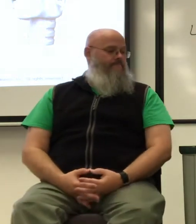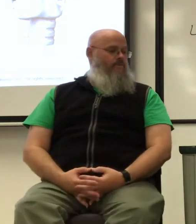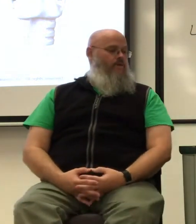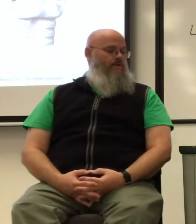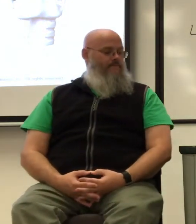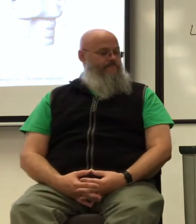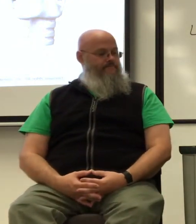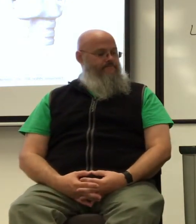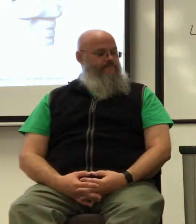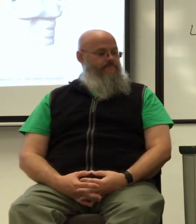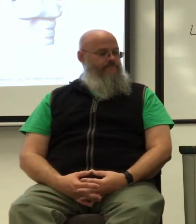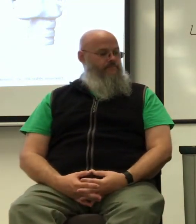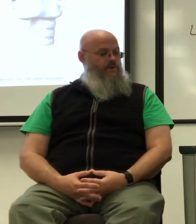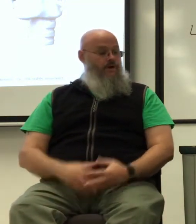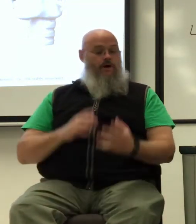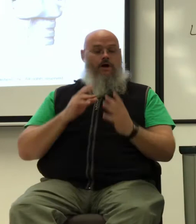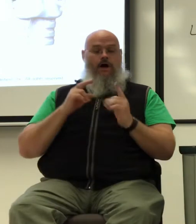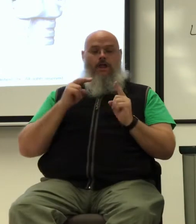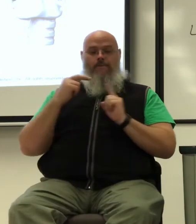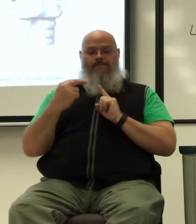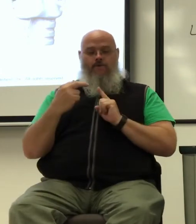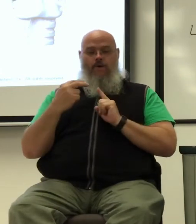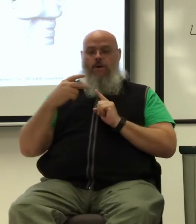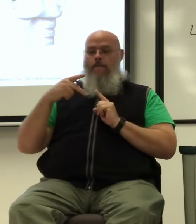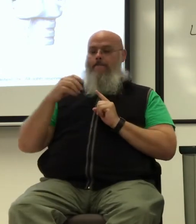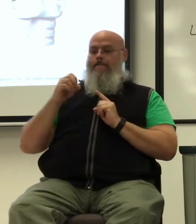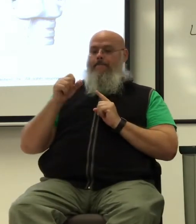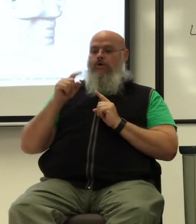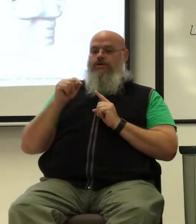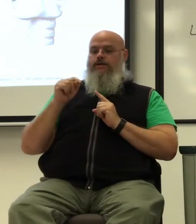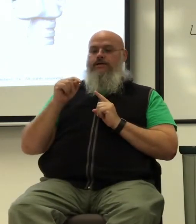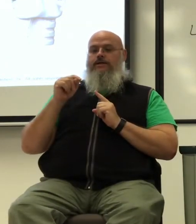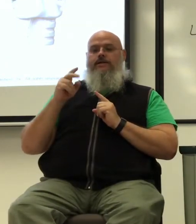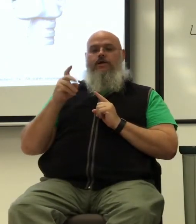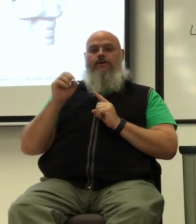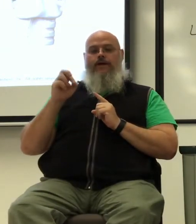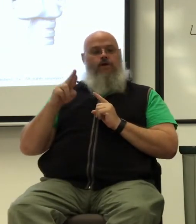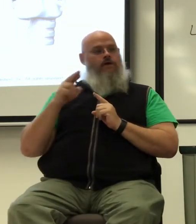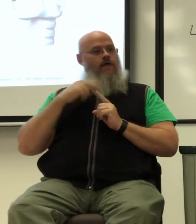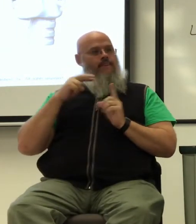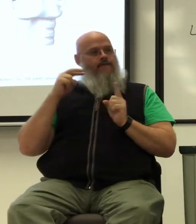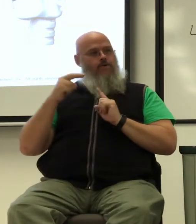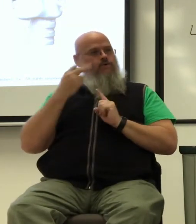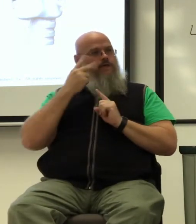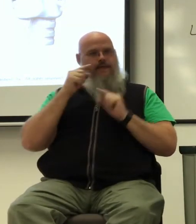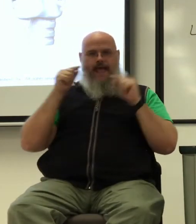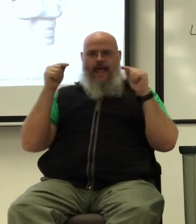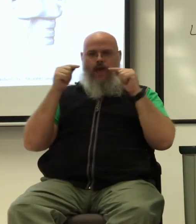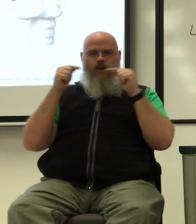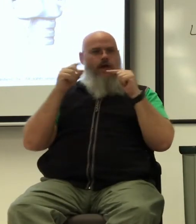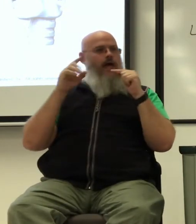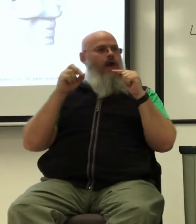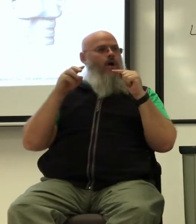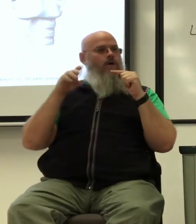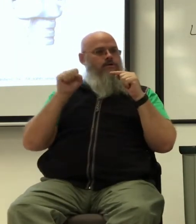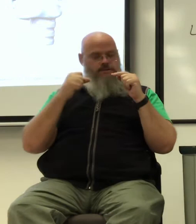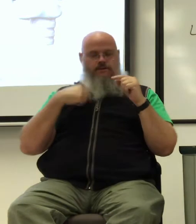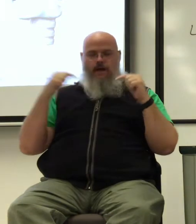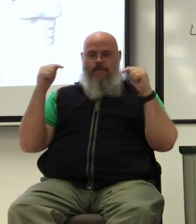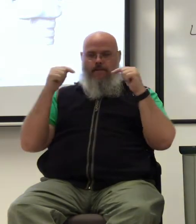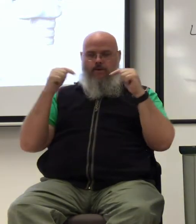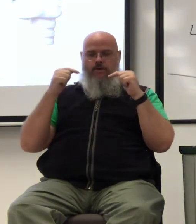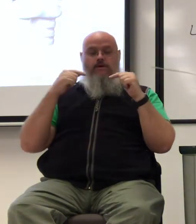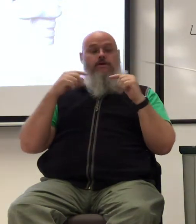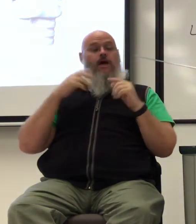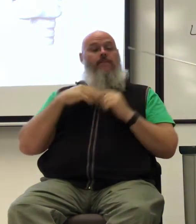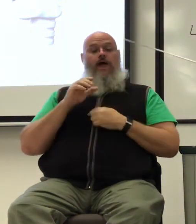And so on the posterior view, they have those little arrows indicating that the cartilages move. The arytenoids can pivot